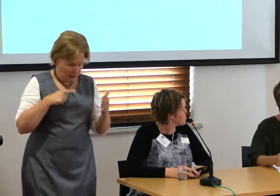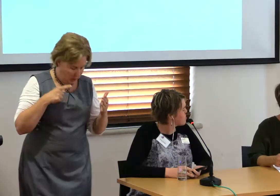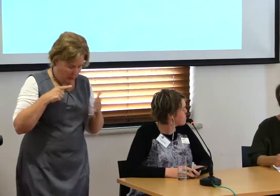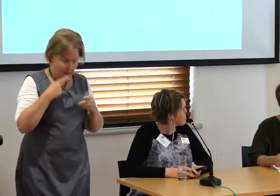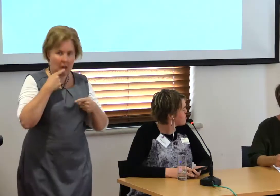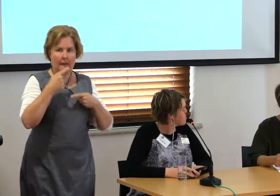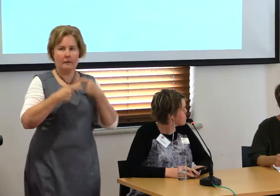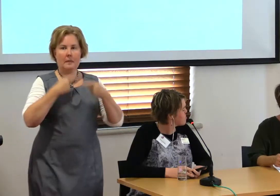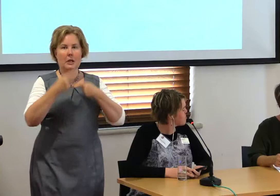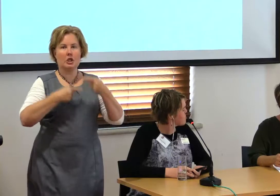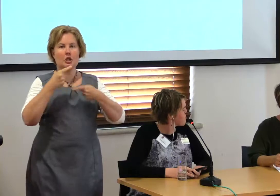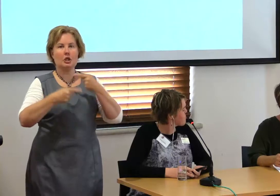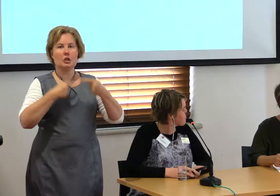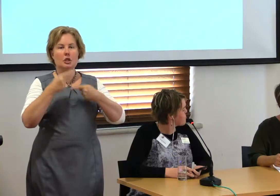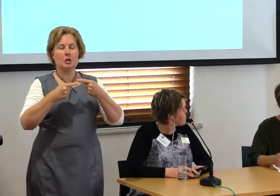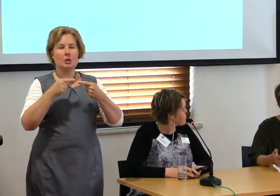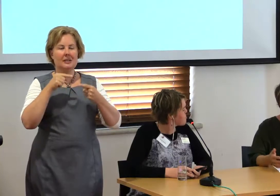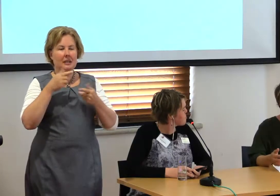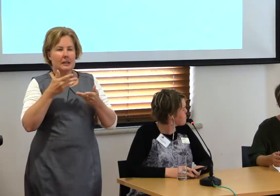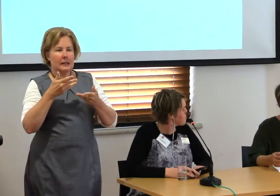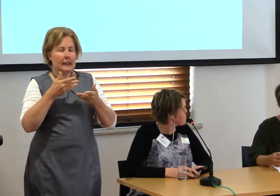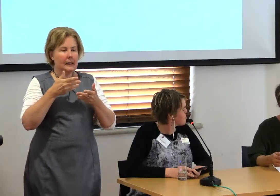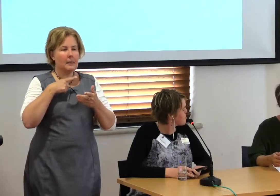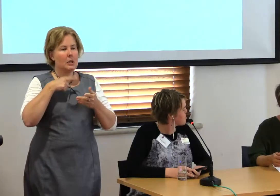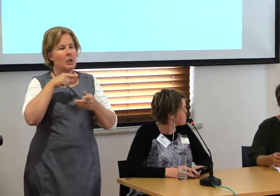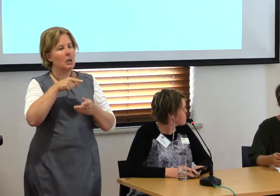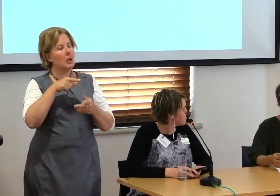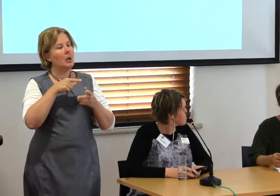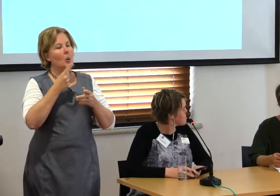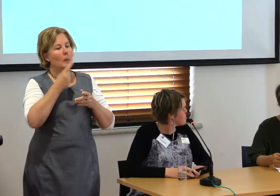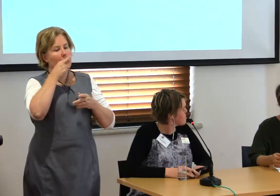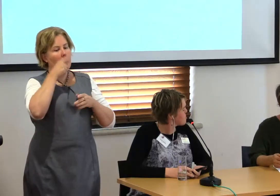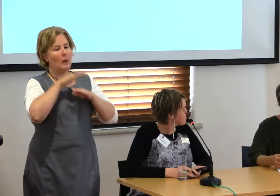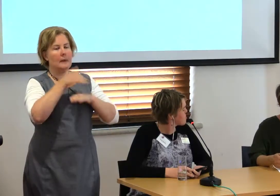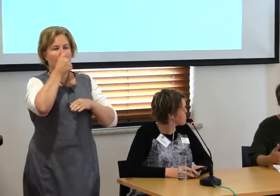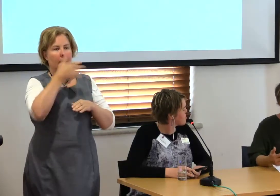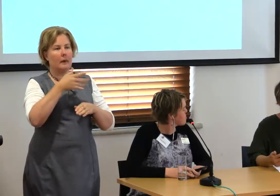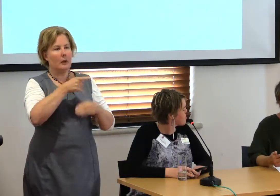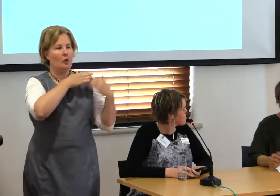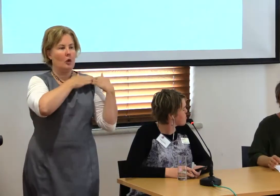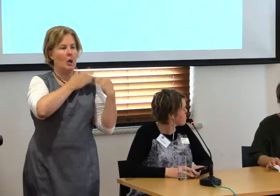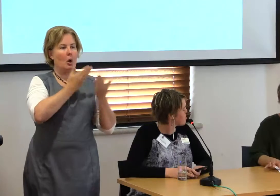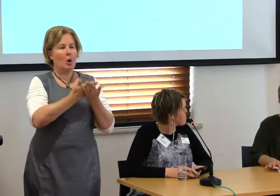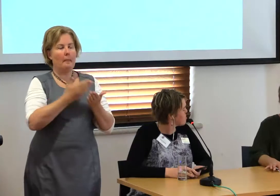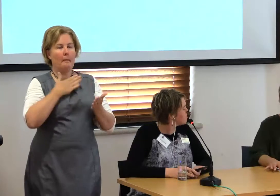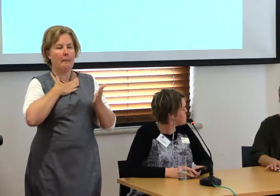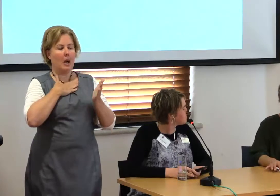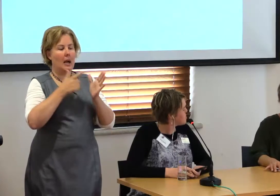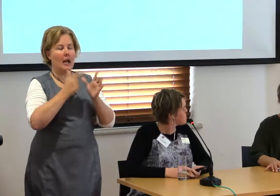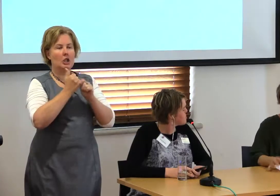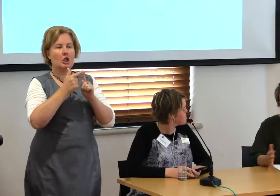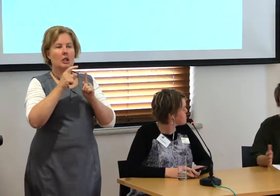are made available to them. You know, I think we're relying on My Aged Care, which is largely a website